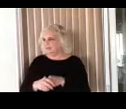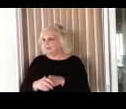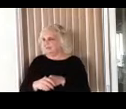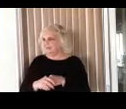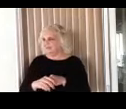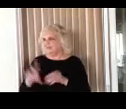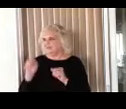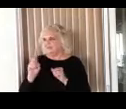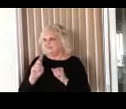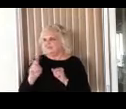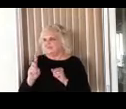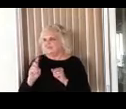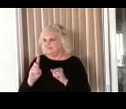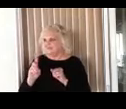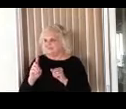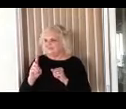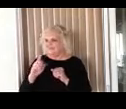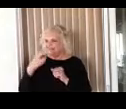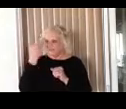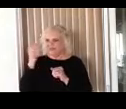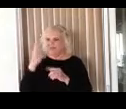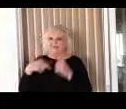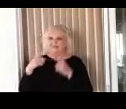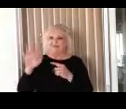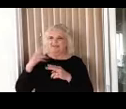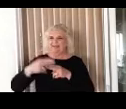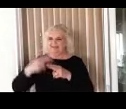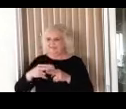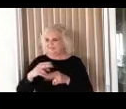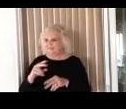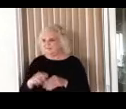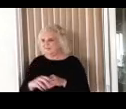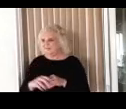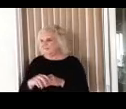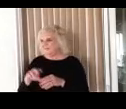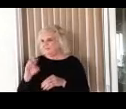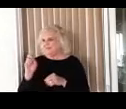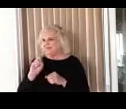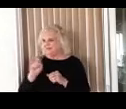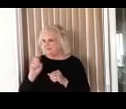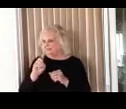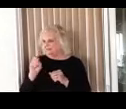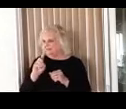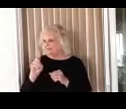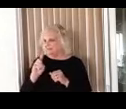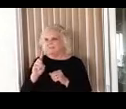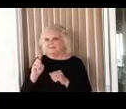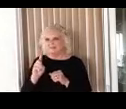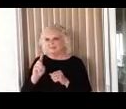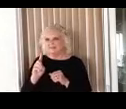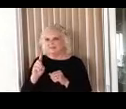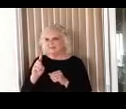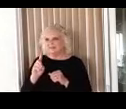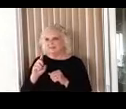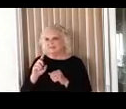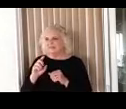Danny, yeah, that's his name sign. I almost forgot what his name sign was, but Danny is what